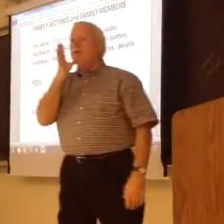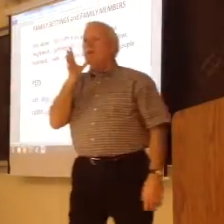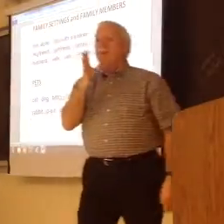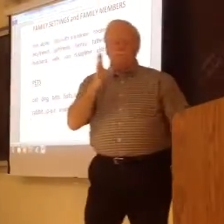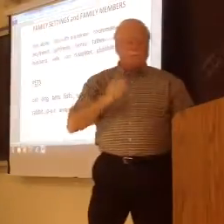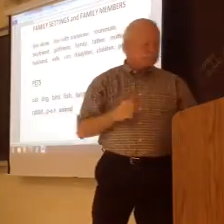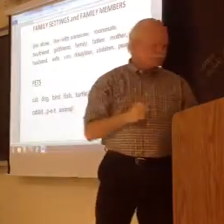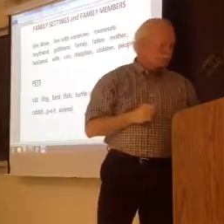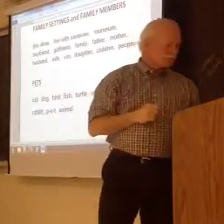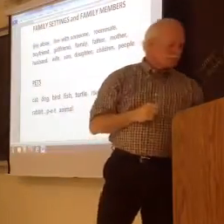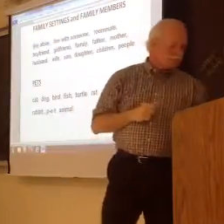mother.